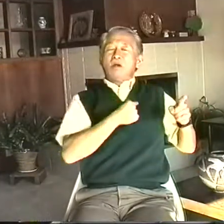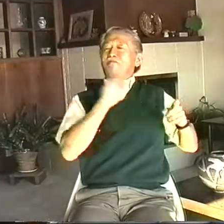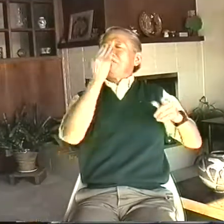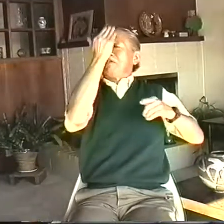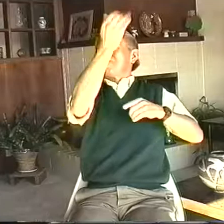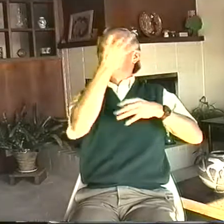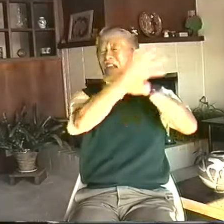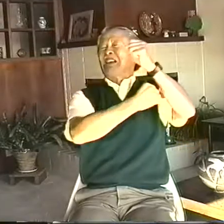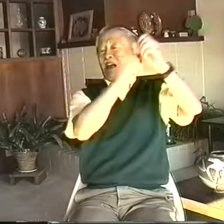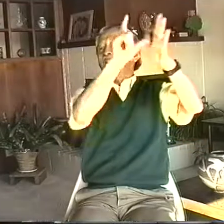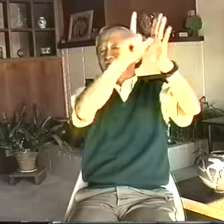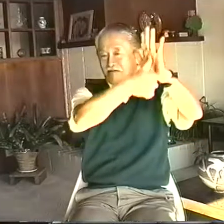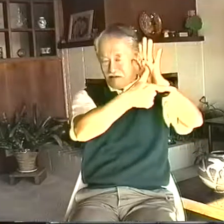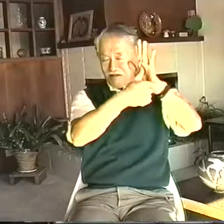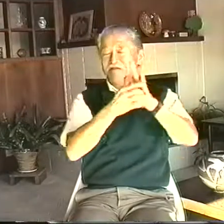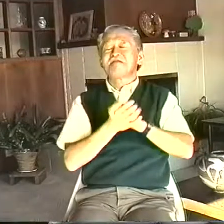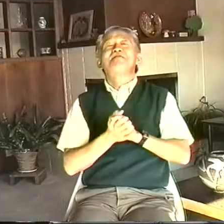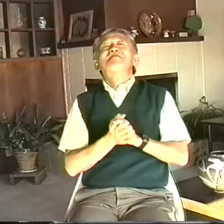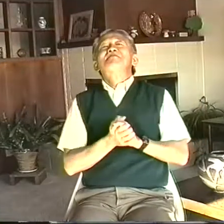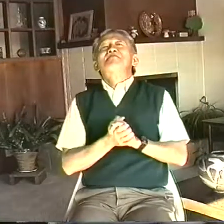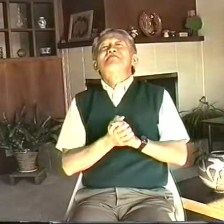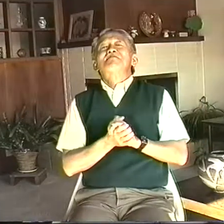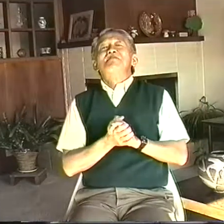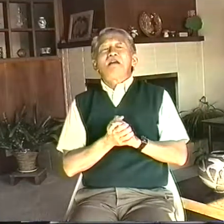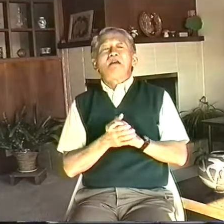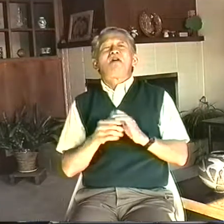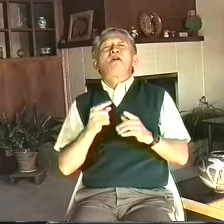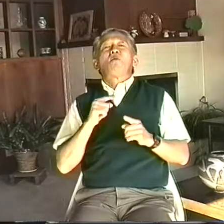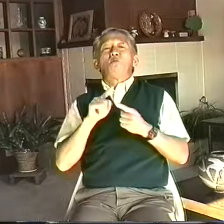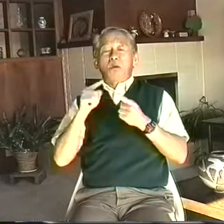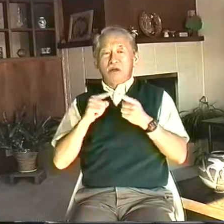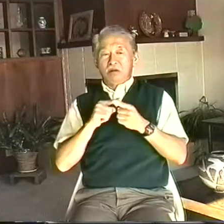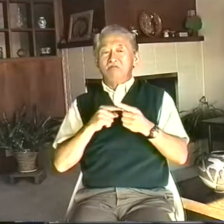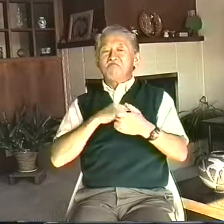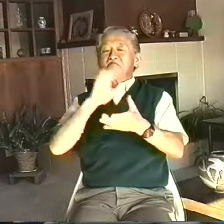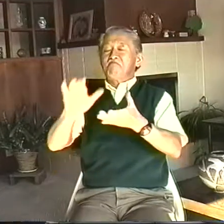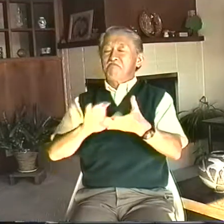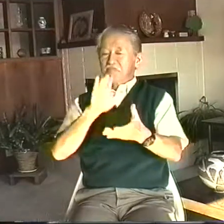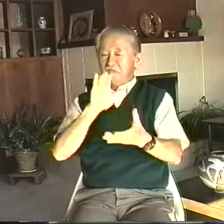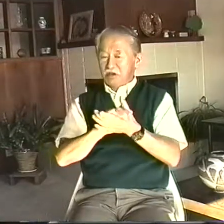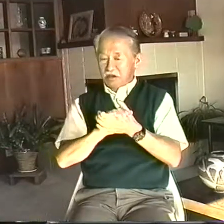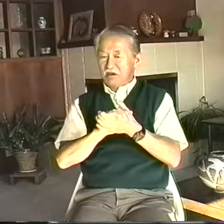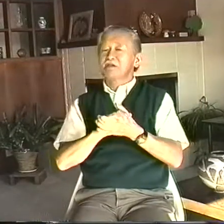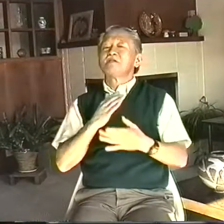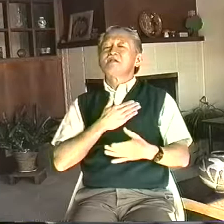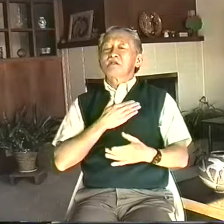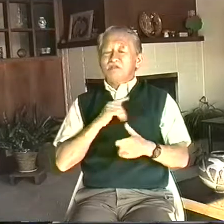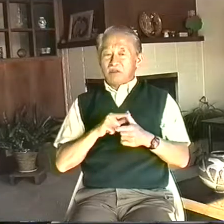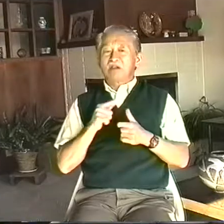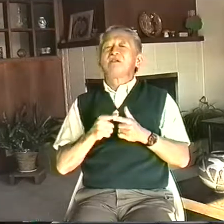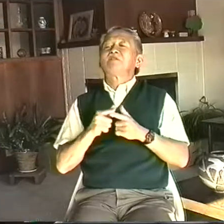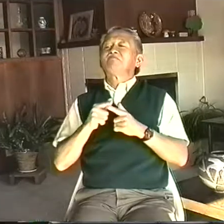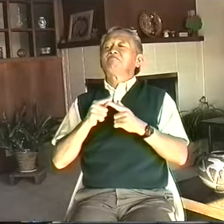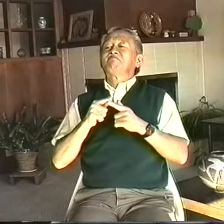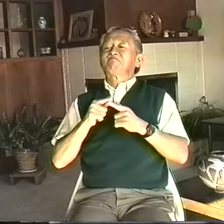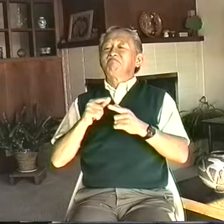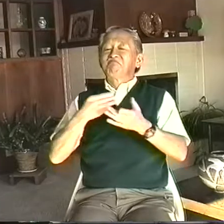that time to insult my mother. I didn't know about this until many years later, when my sister shared this with me.